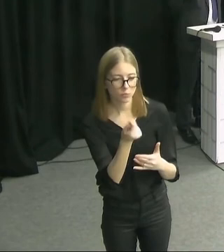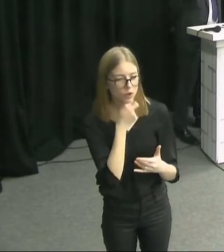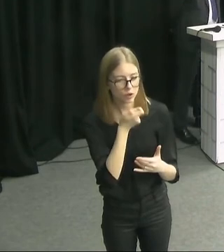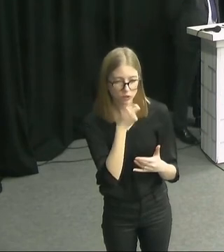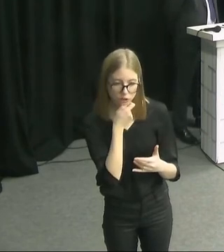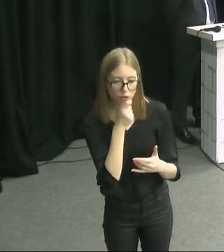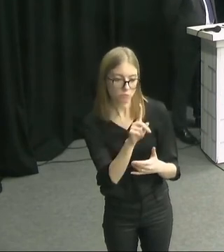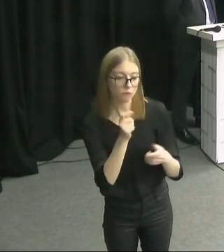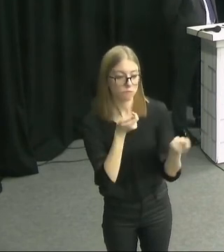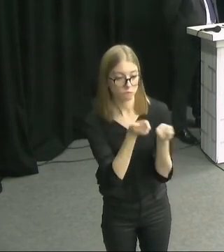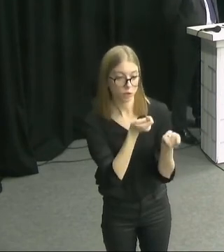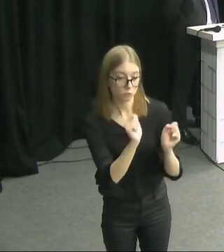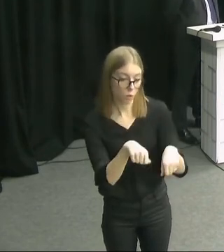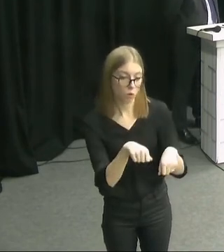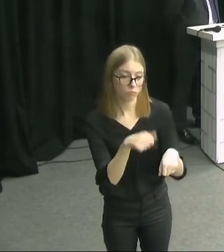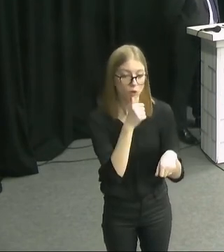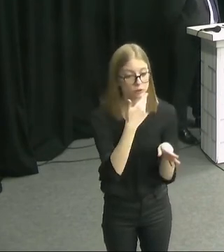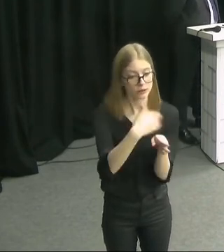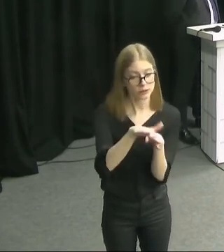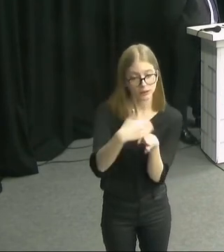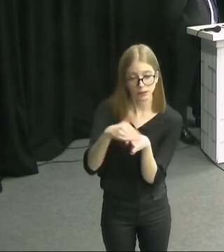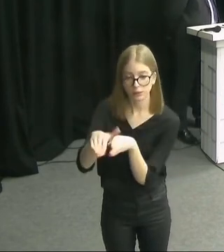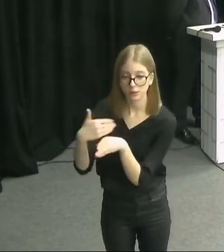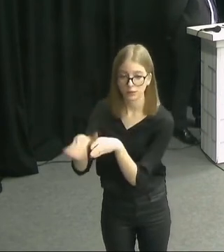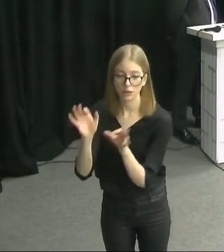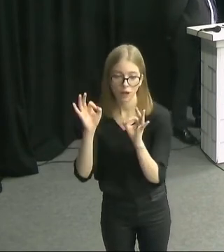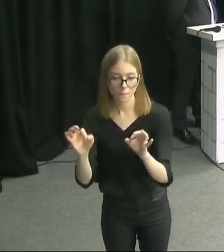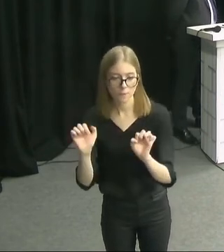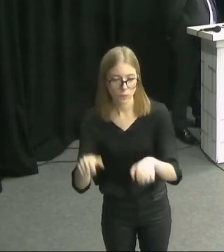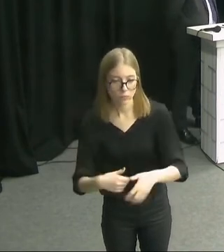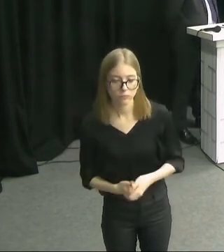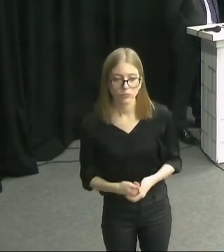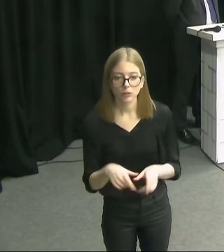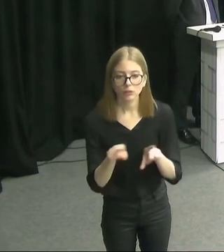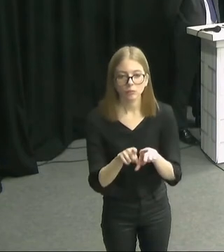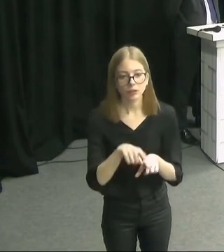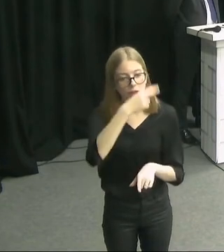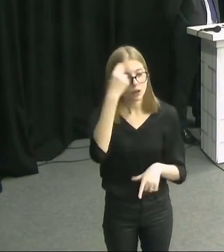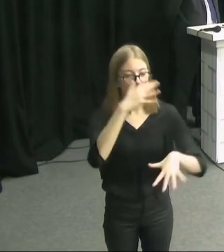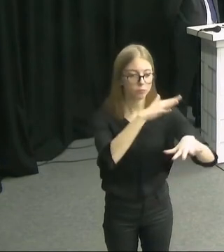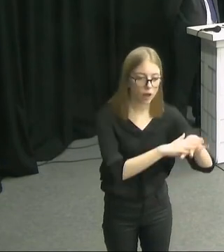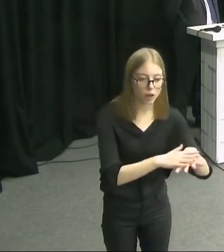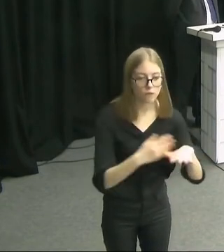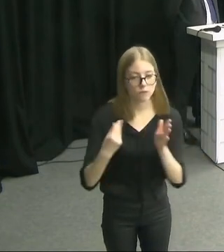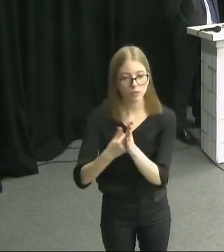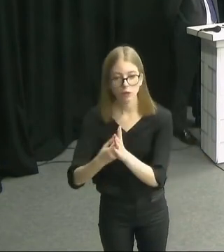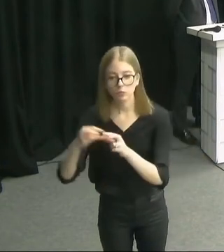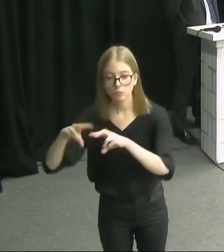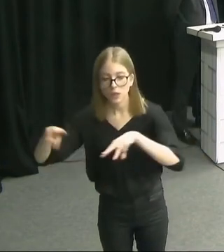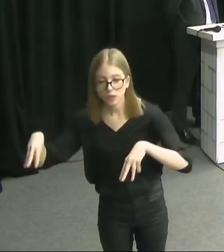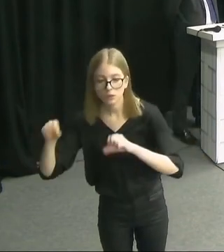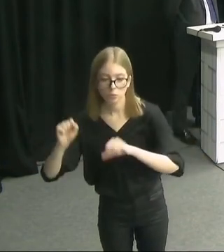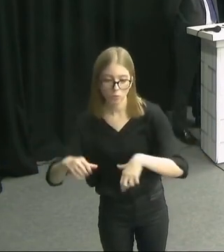Another issue, financial management. Of course, even limited finances could be managed better or worse.